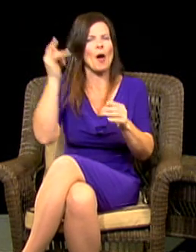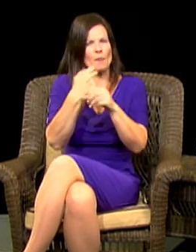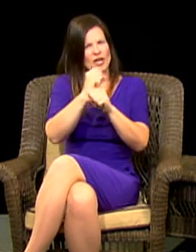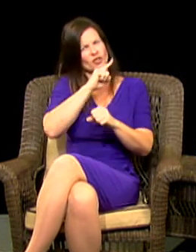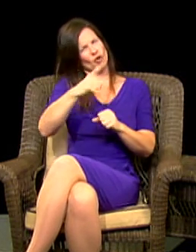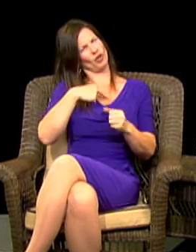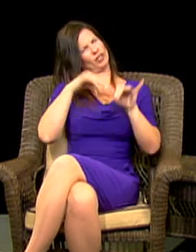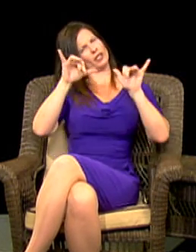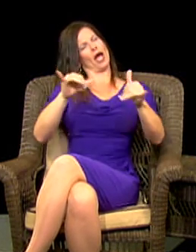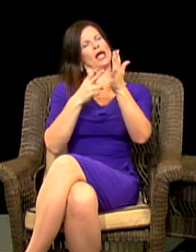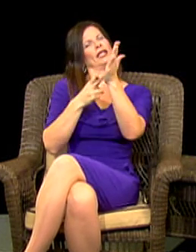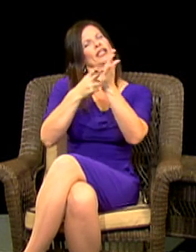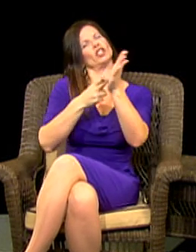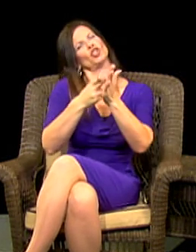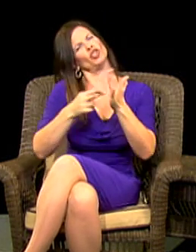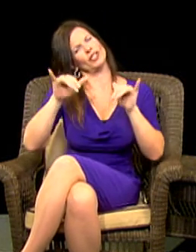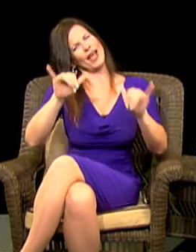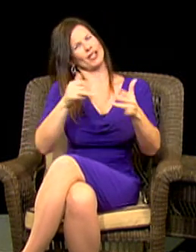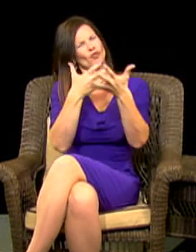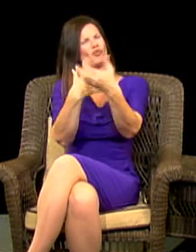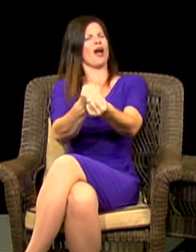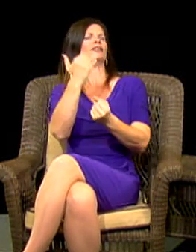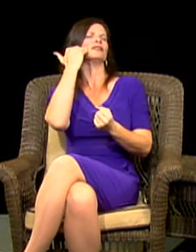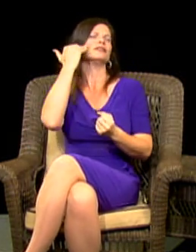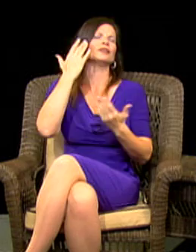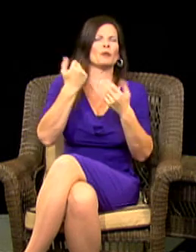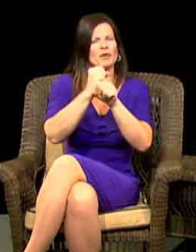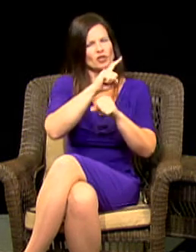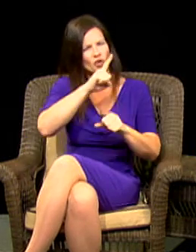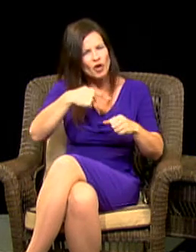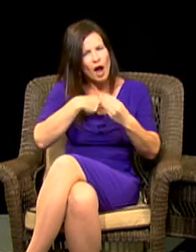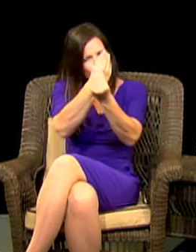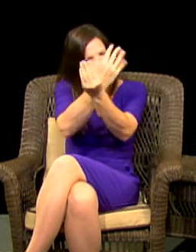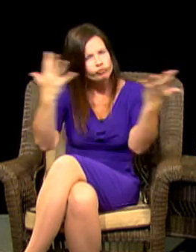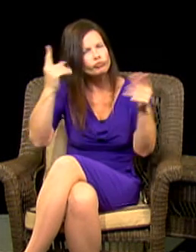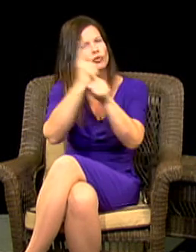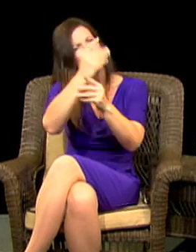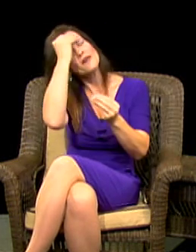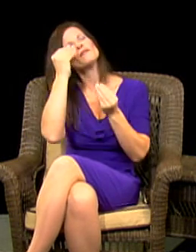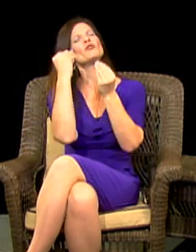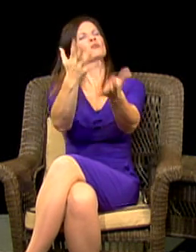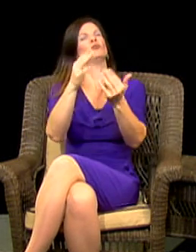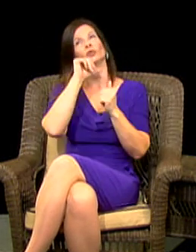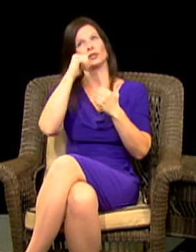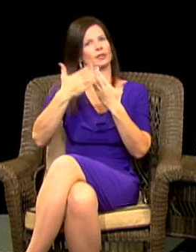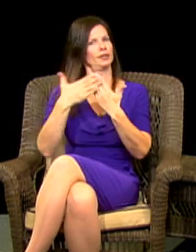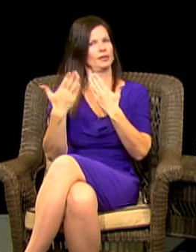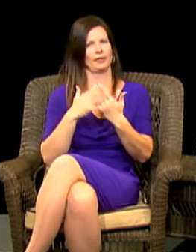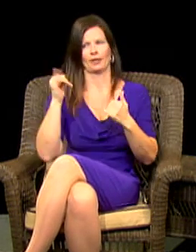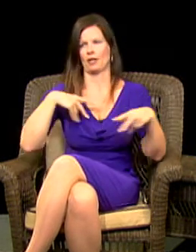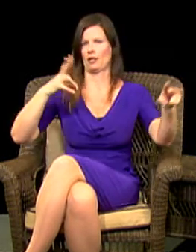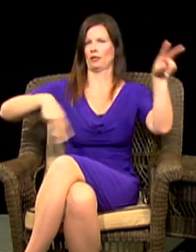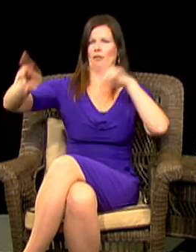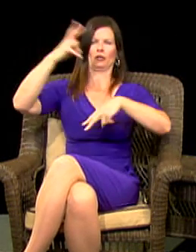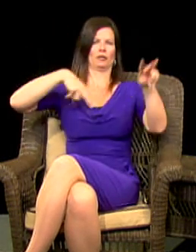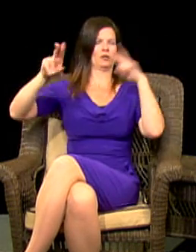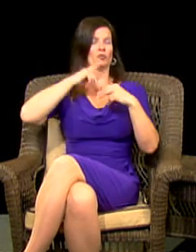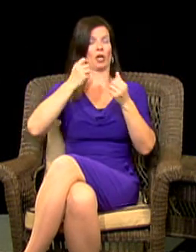are certain issues that are particularly hot, and a lot of them have to do with just the information and how it